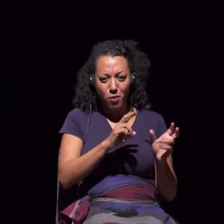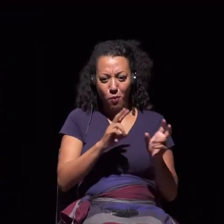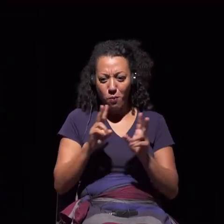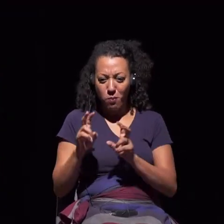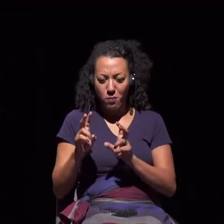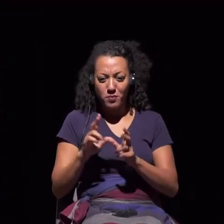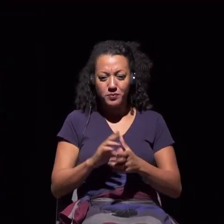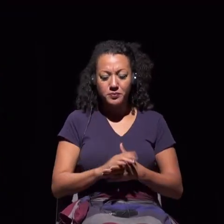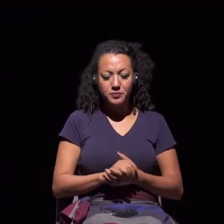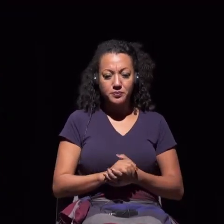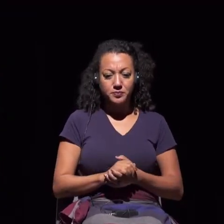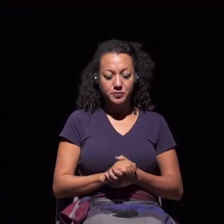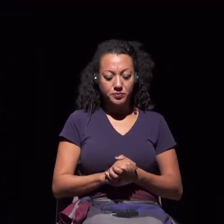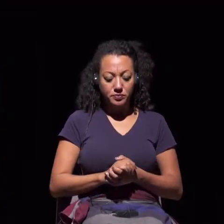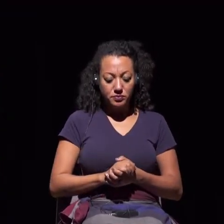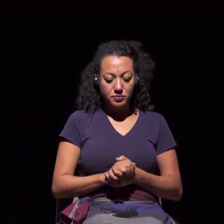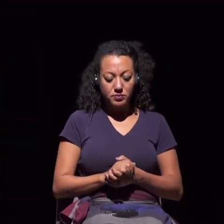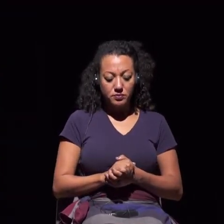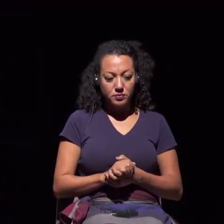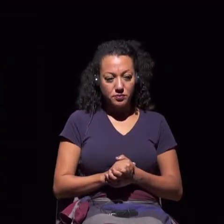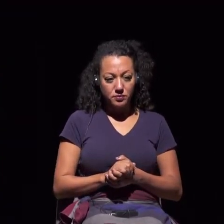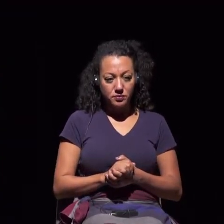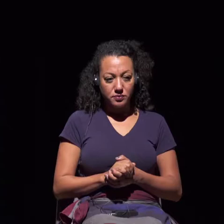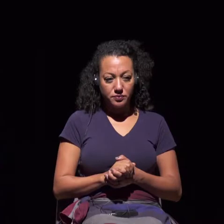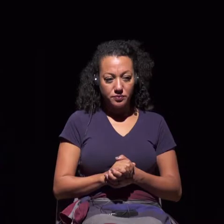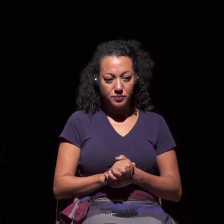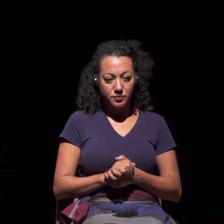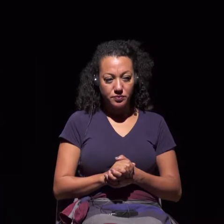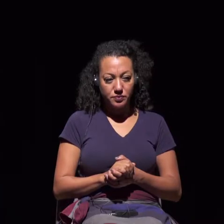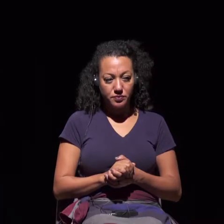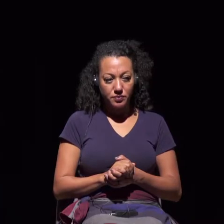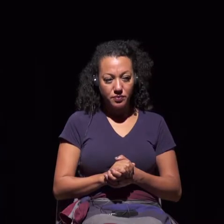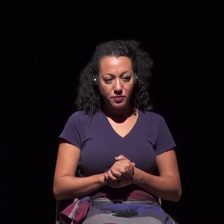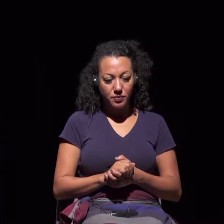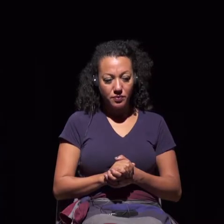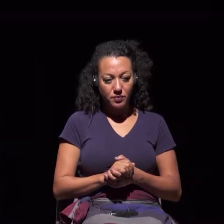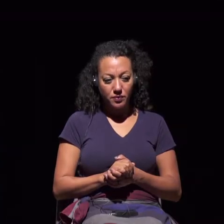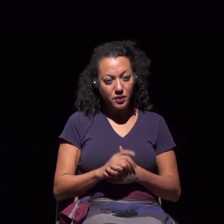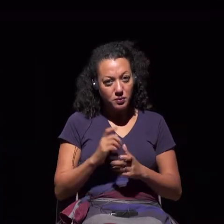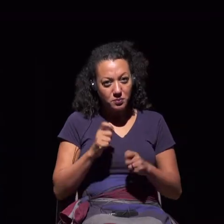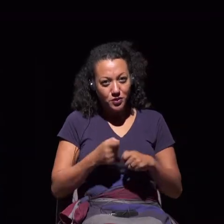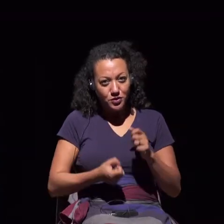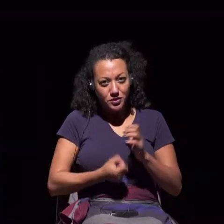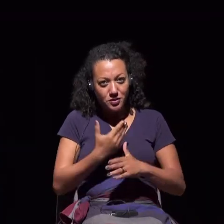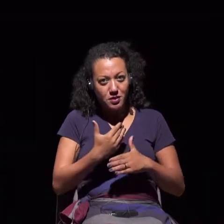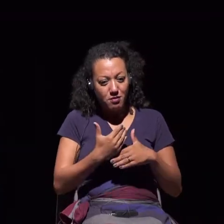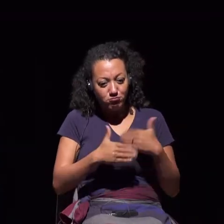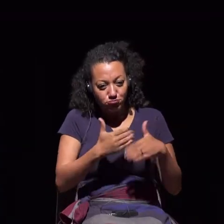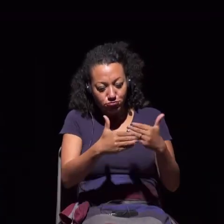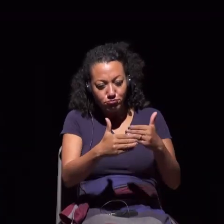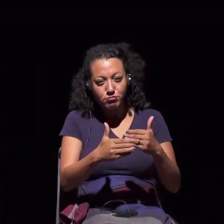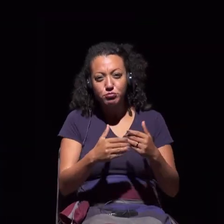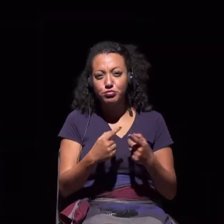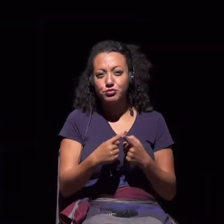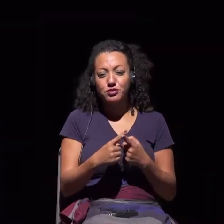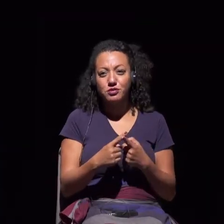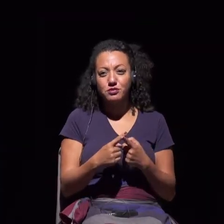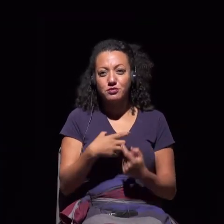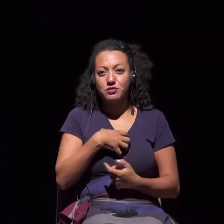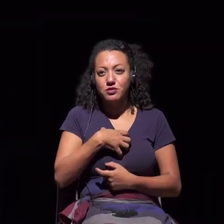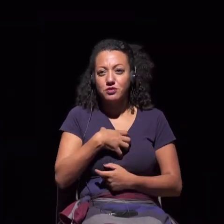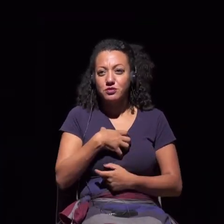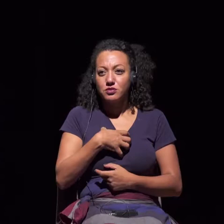a zone for productivity, a zone to think through the way that we can develop new identity positions